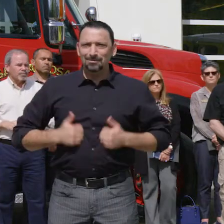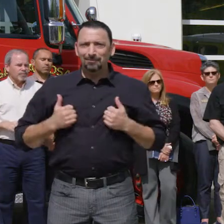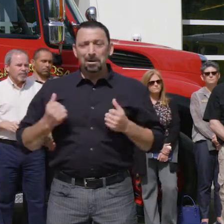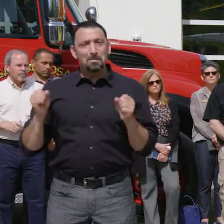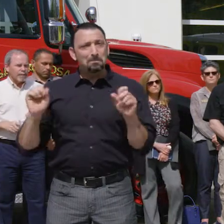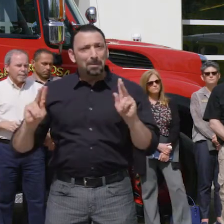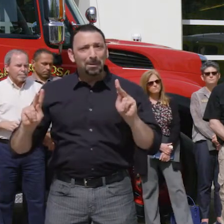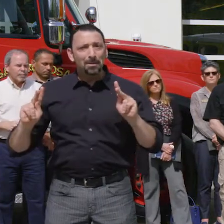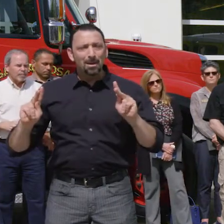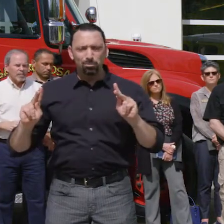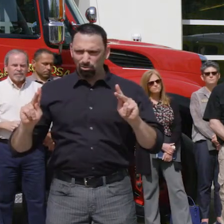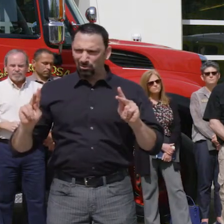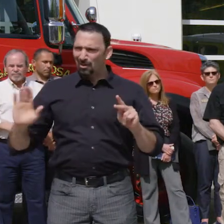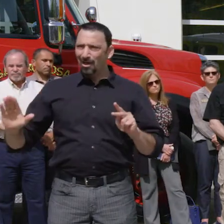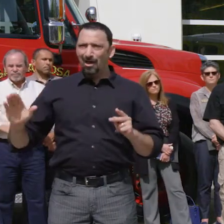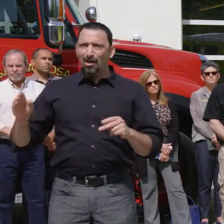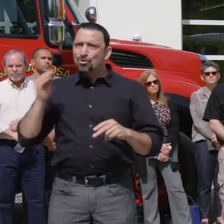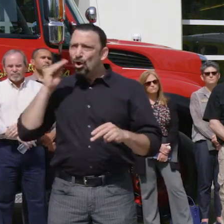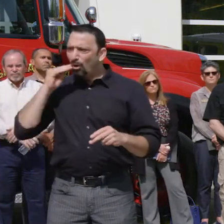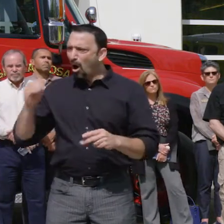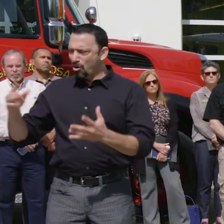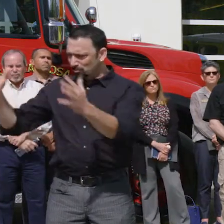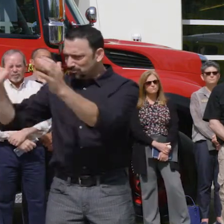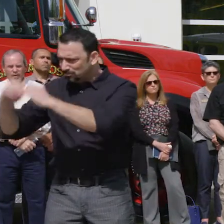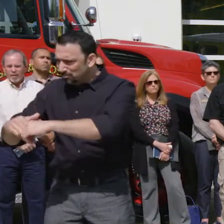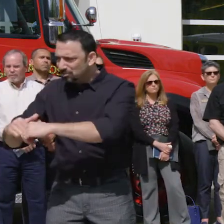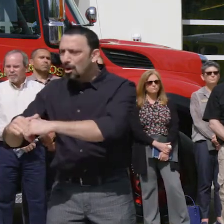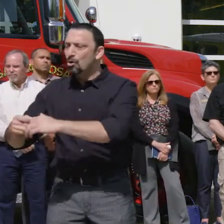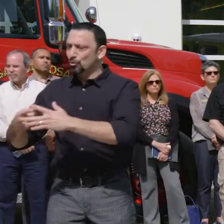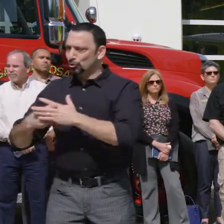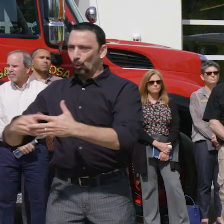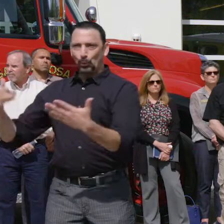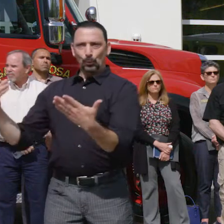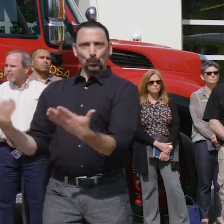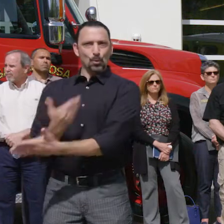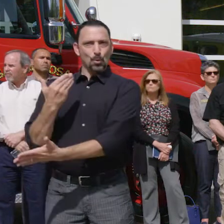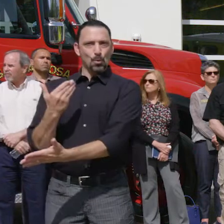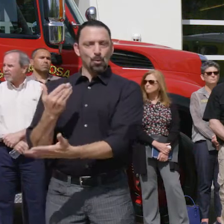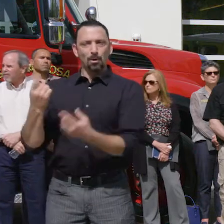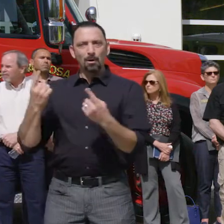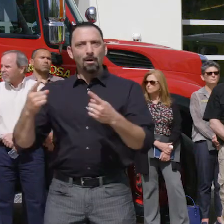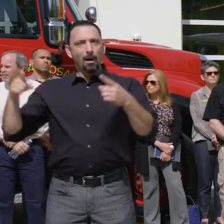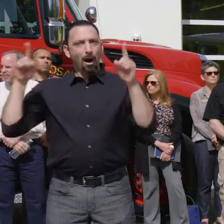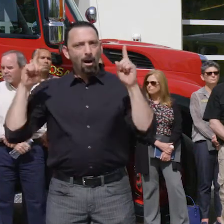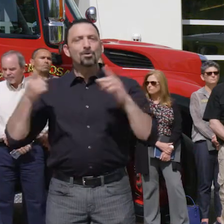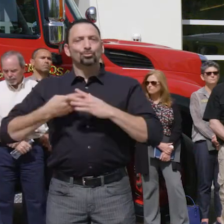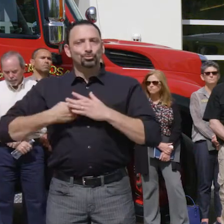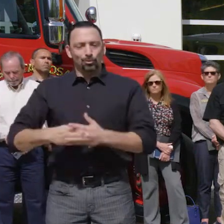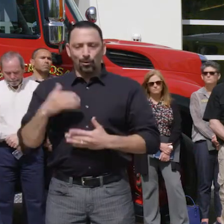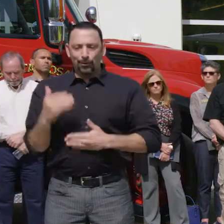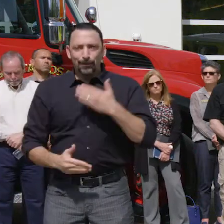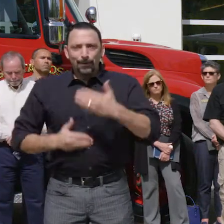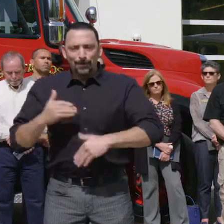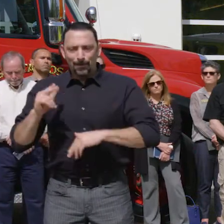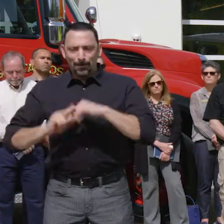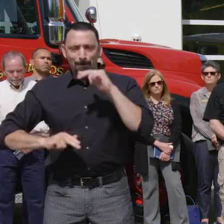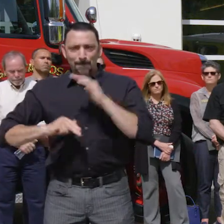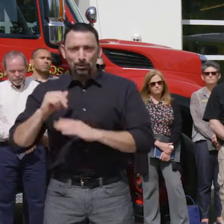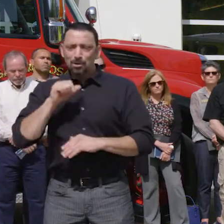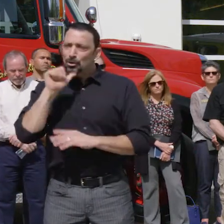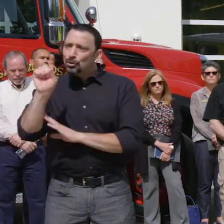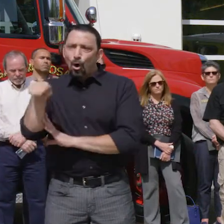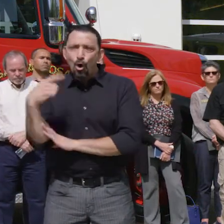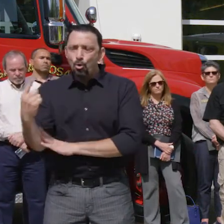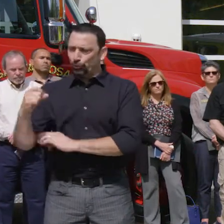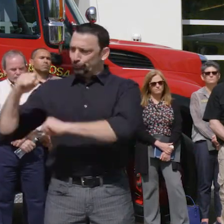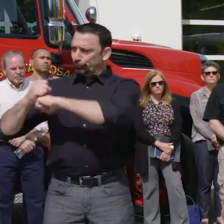in terms of those properties and those foundations upon which they can build. And not only build new structures of